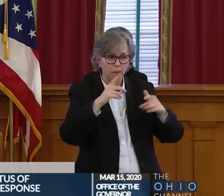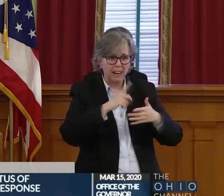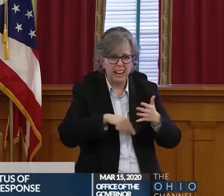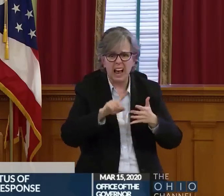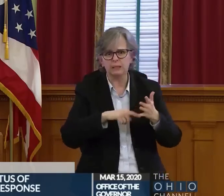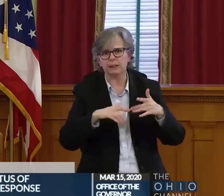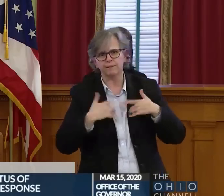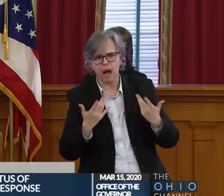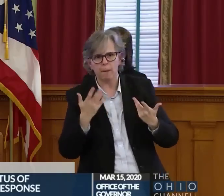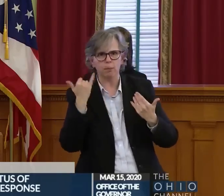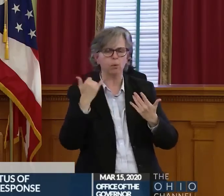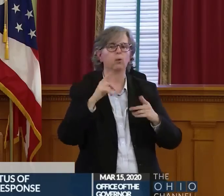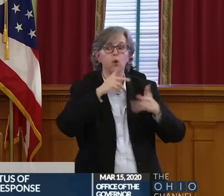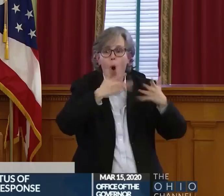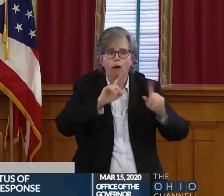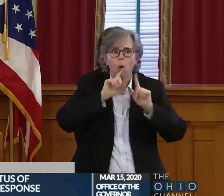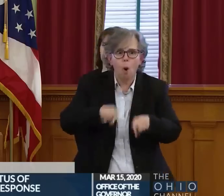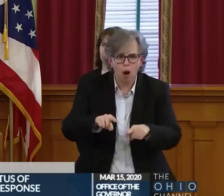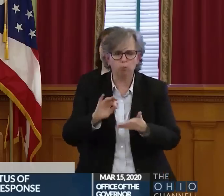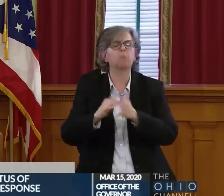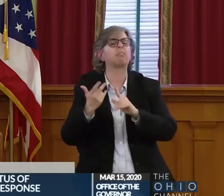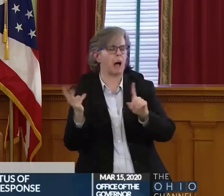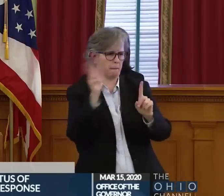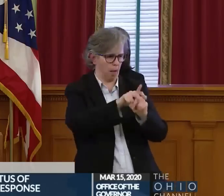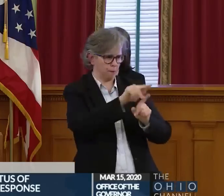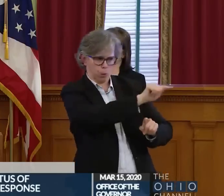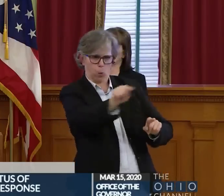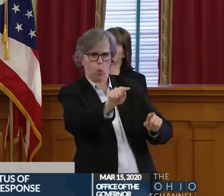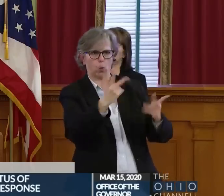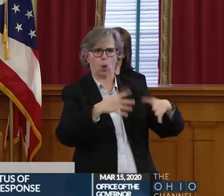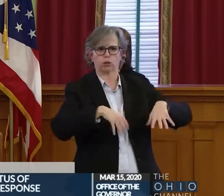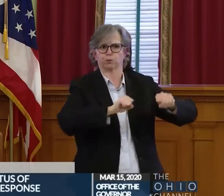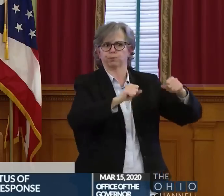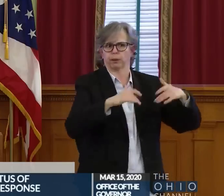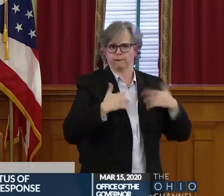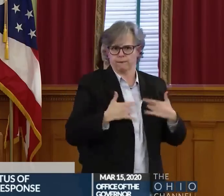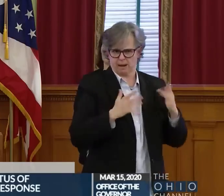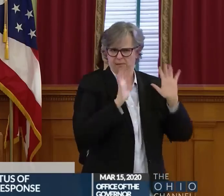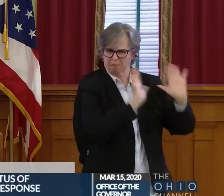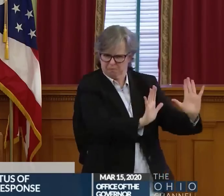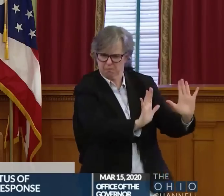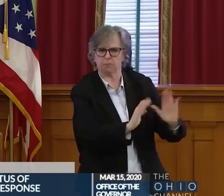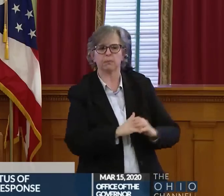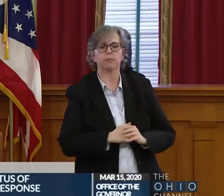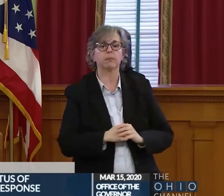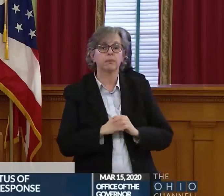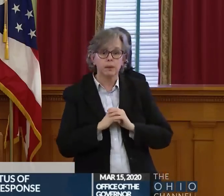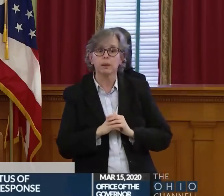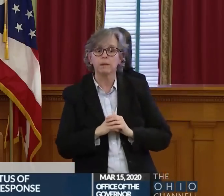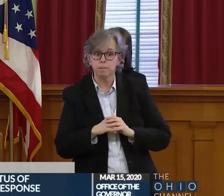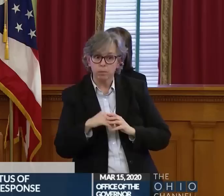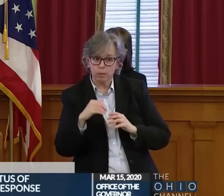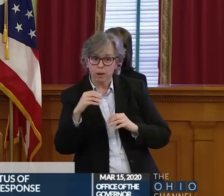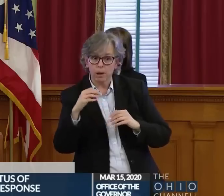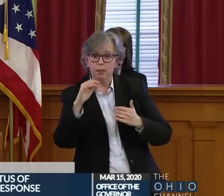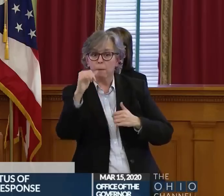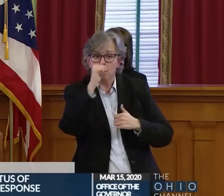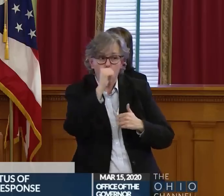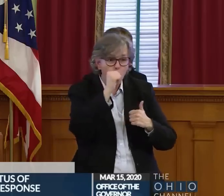will be given closer to this end of this time frame if it needs to be extended. All bar and restaurant F2 permit